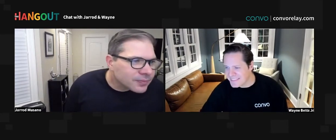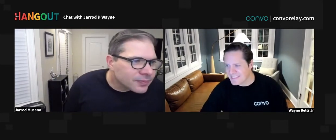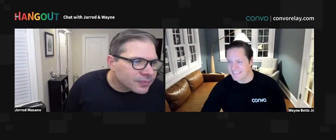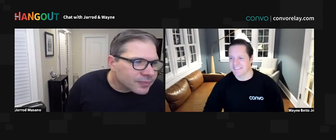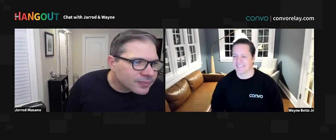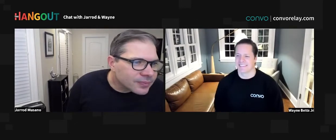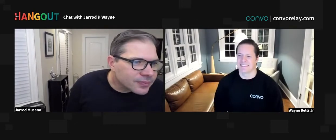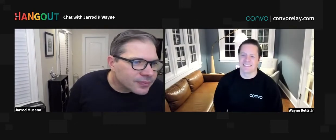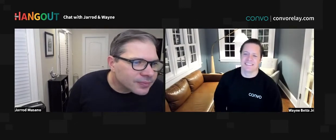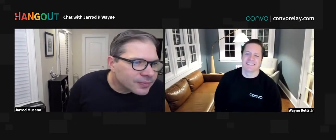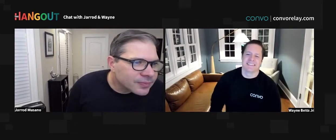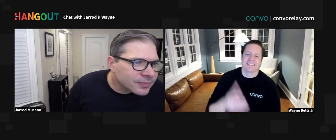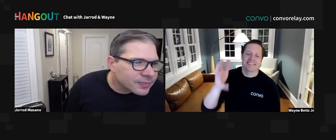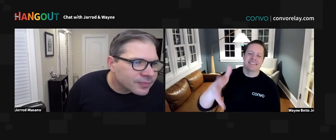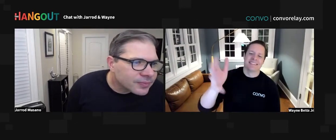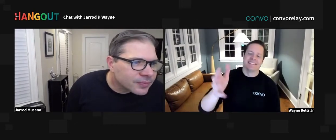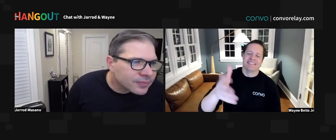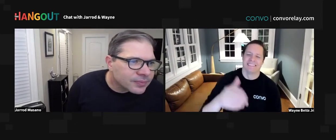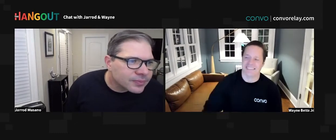Agreed.